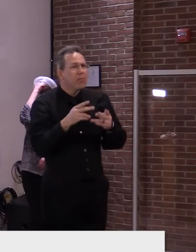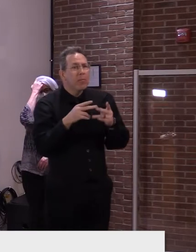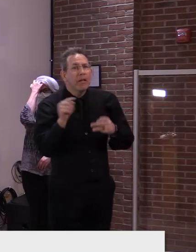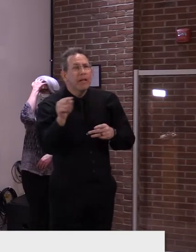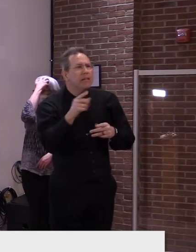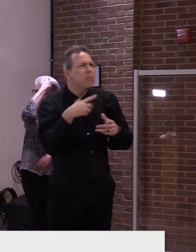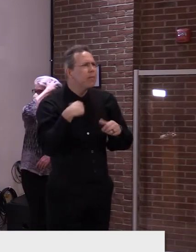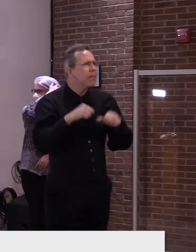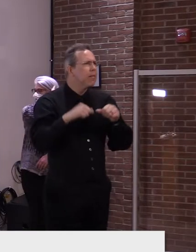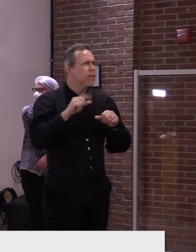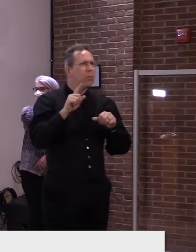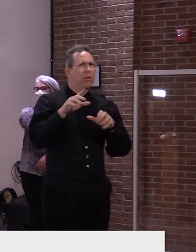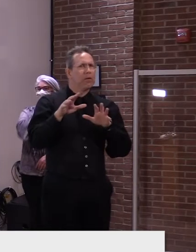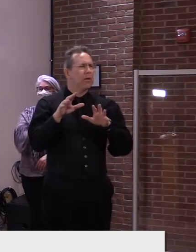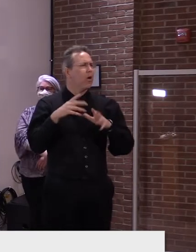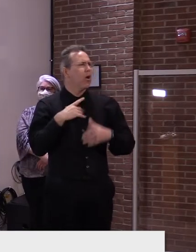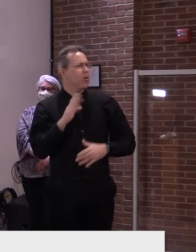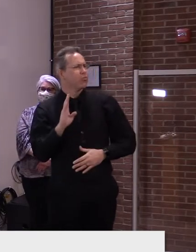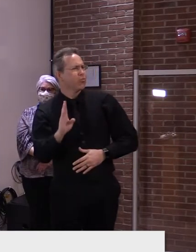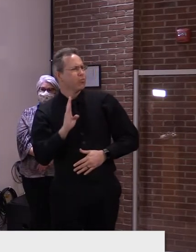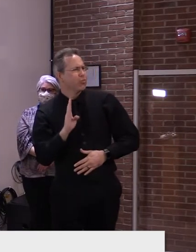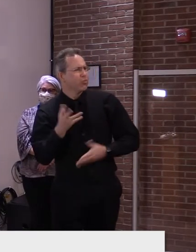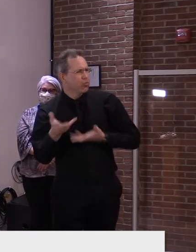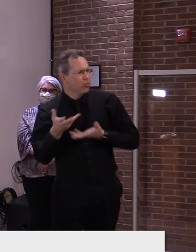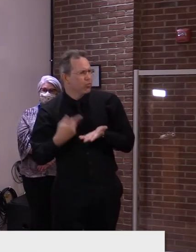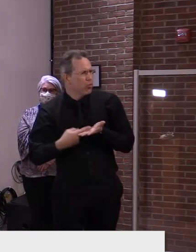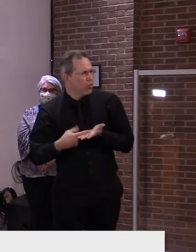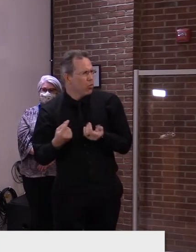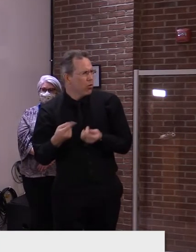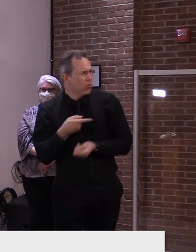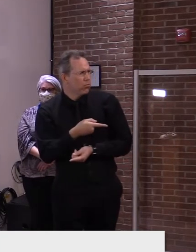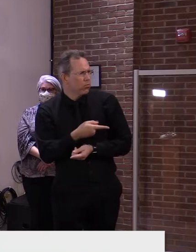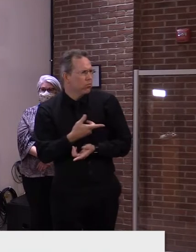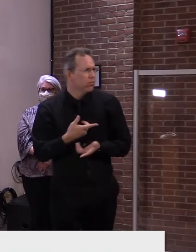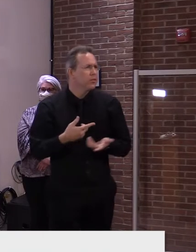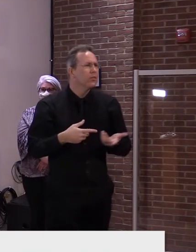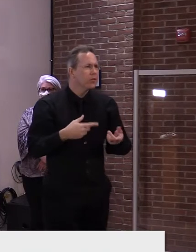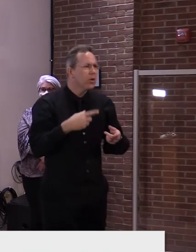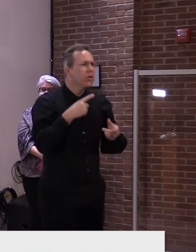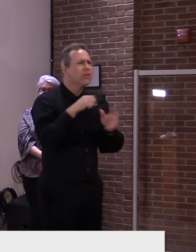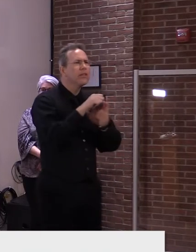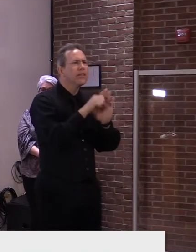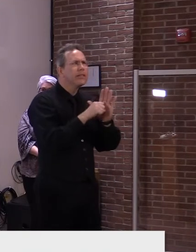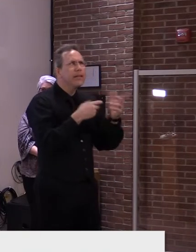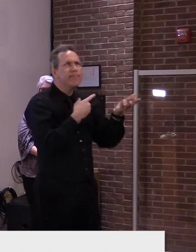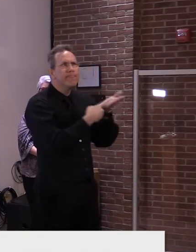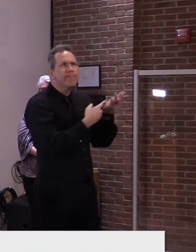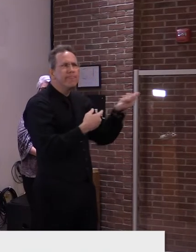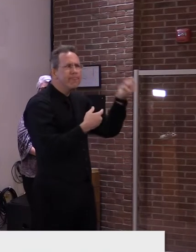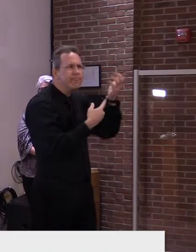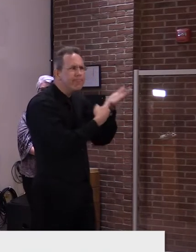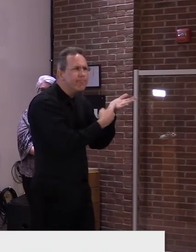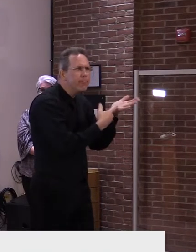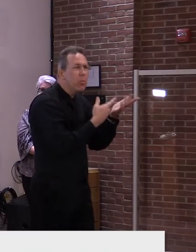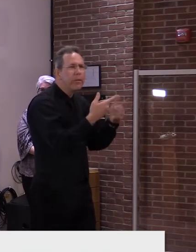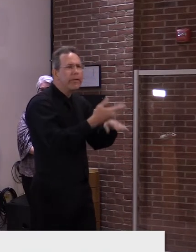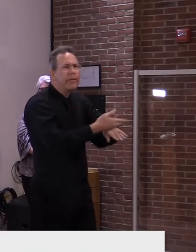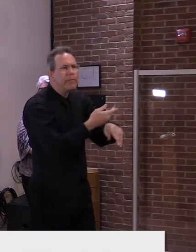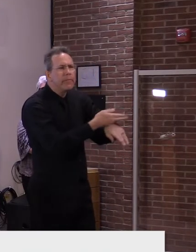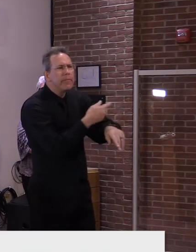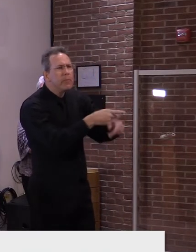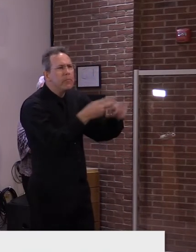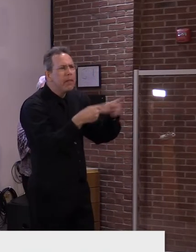I talked with state and local officials in Essex County to get some ideas of what we can do to help out on the uptake